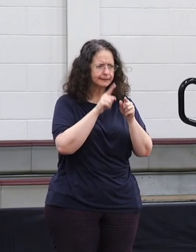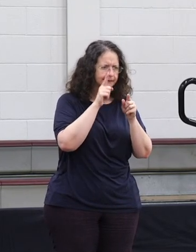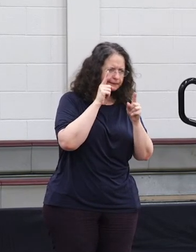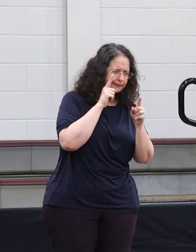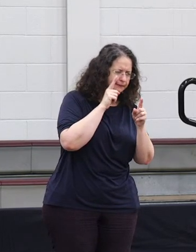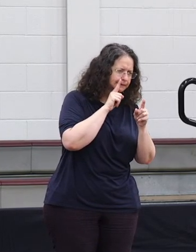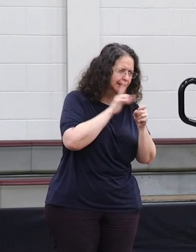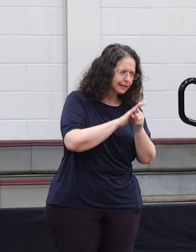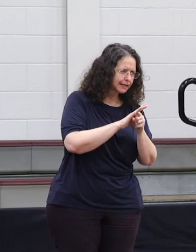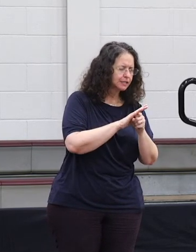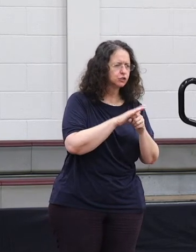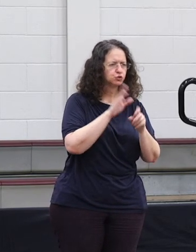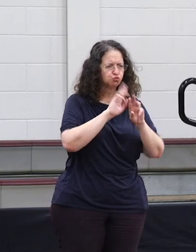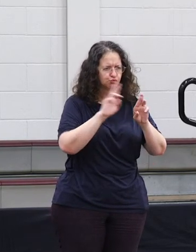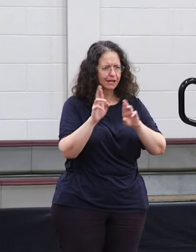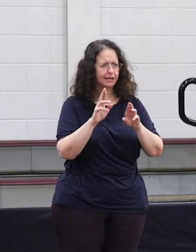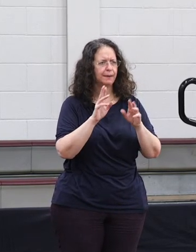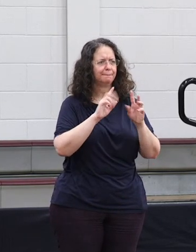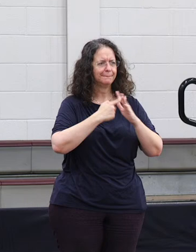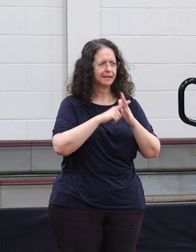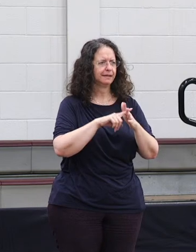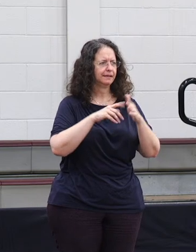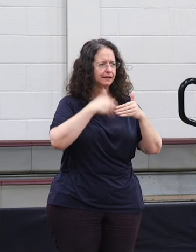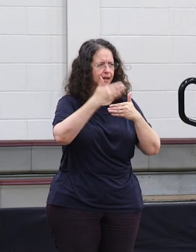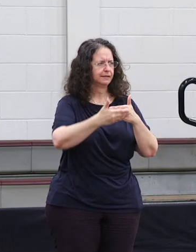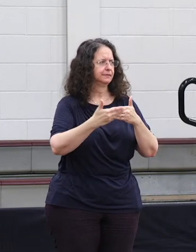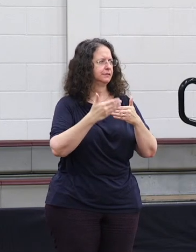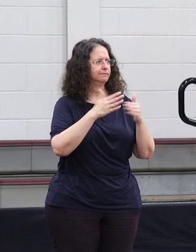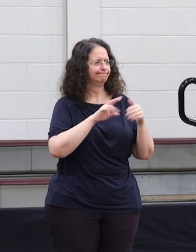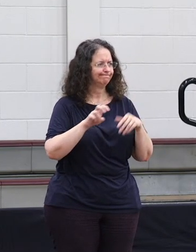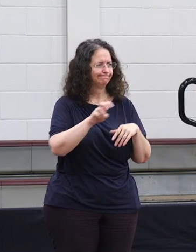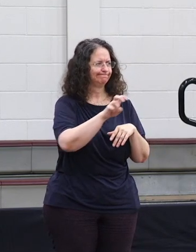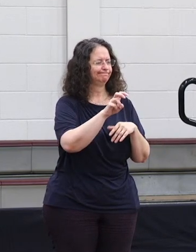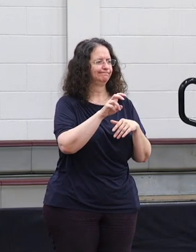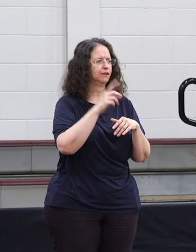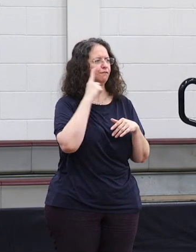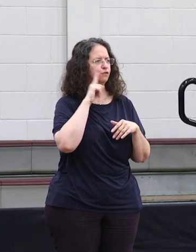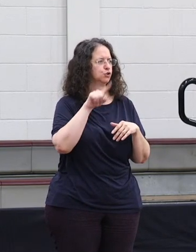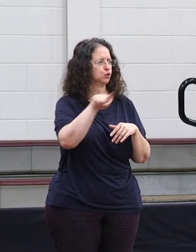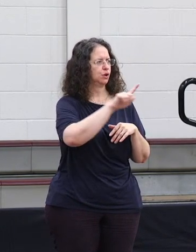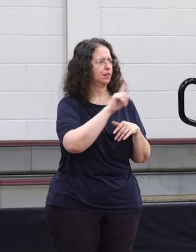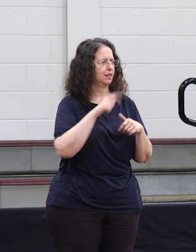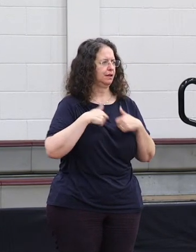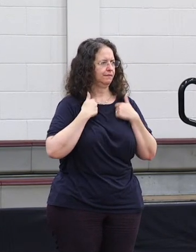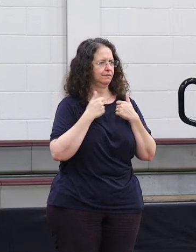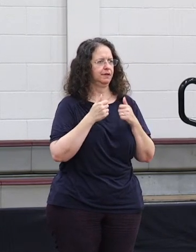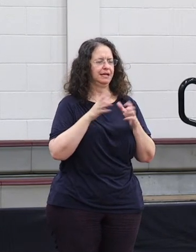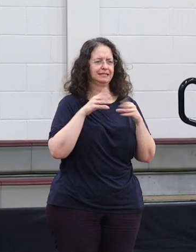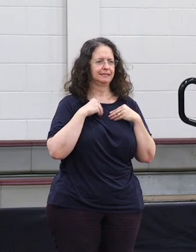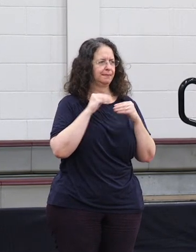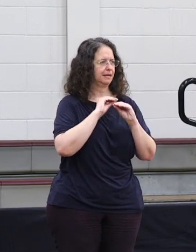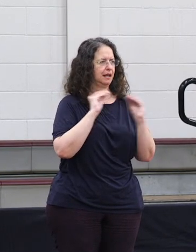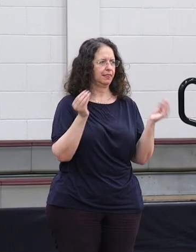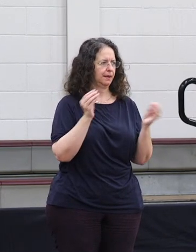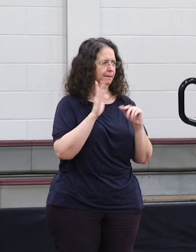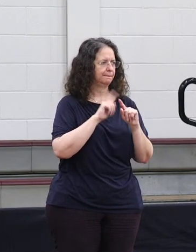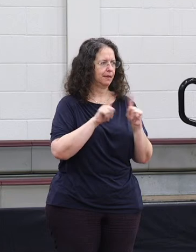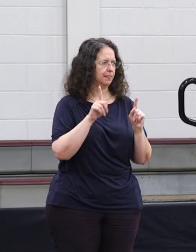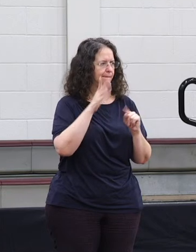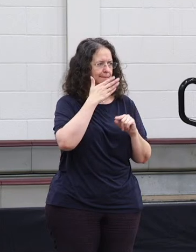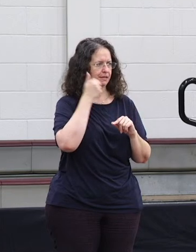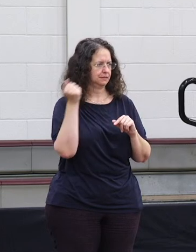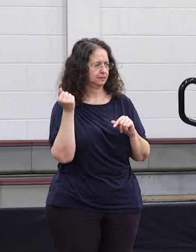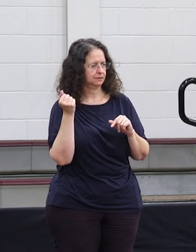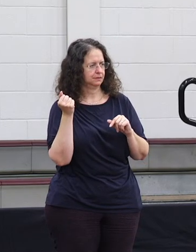ready to begin the next part of the journey that life has in store for you. Accept nothing but the best for yourselves every